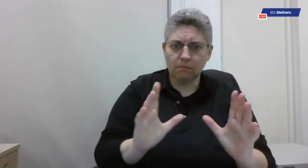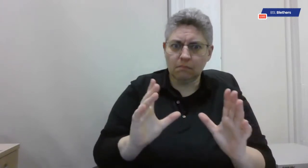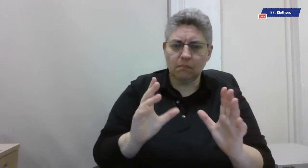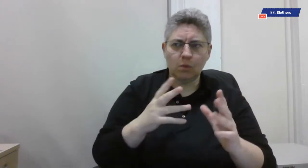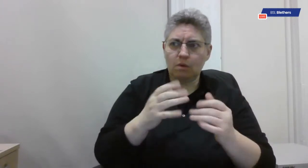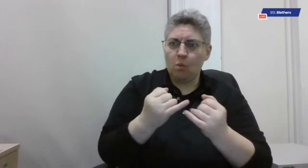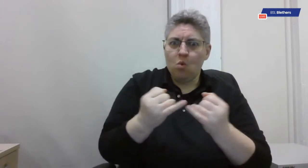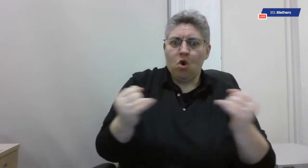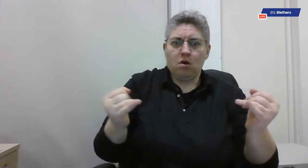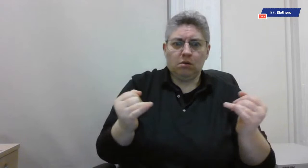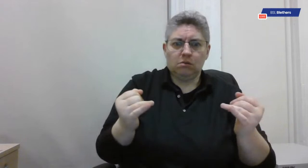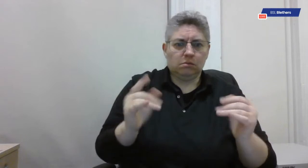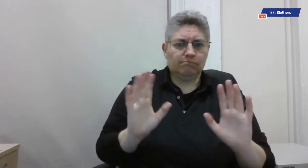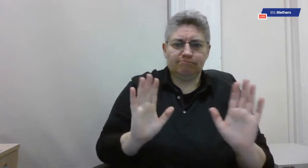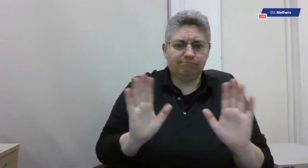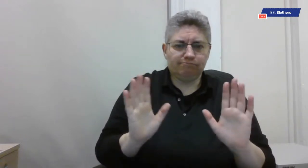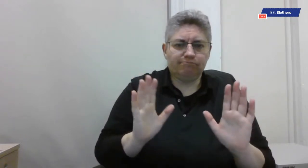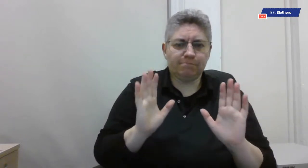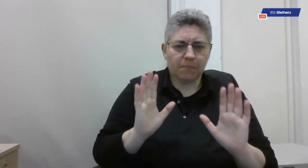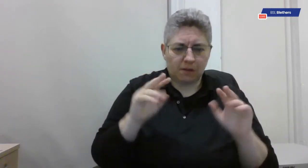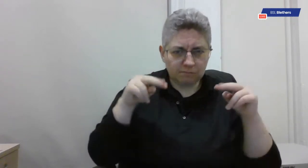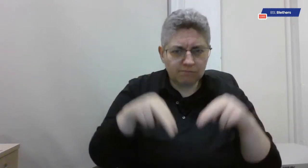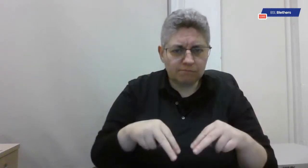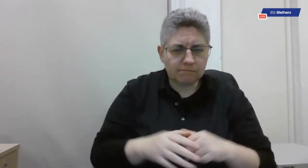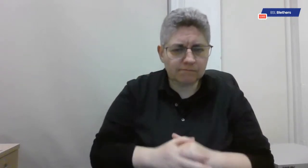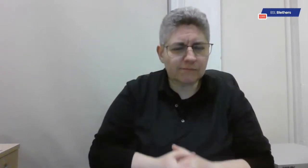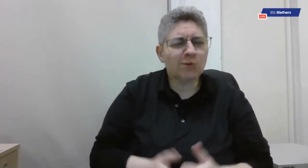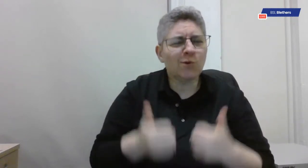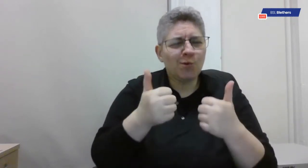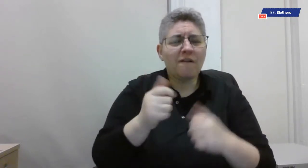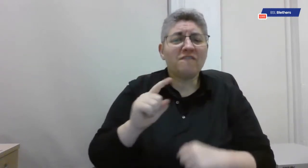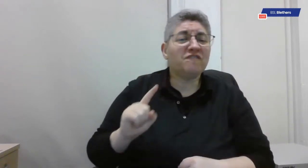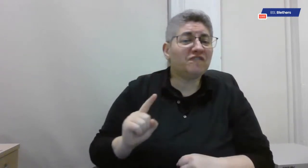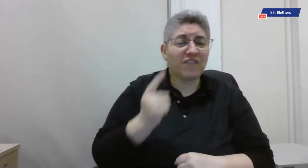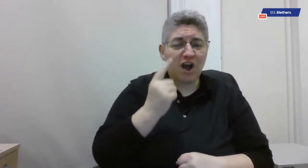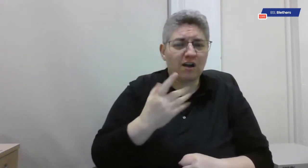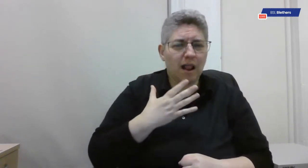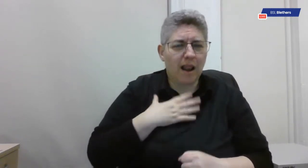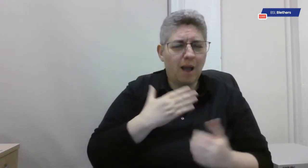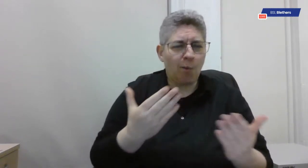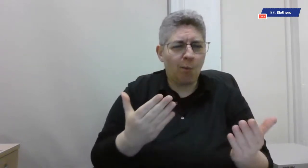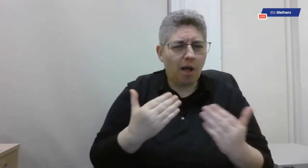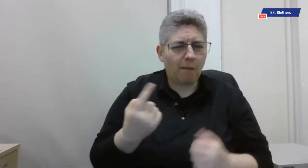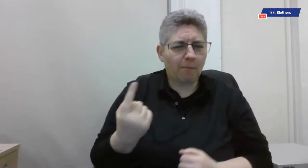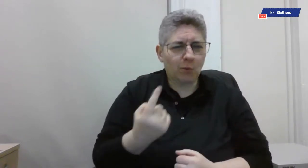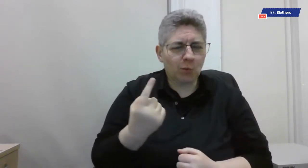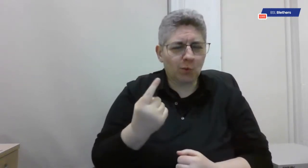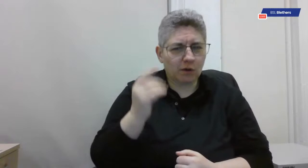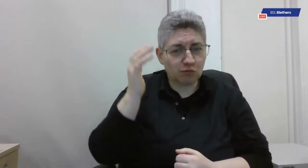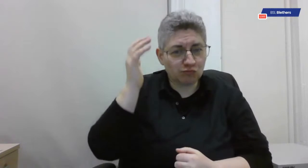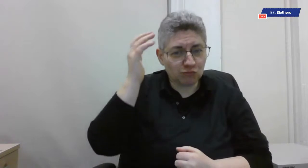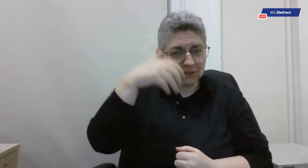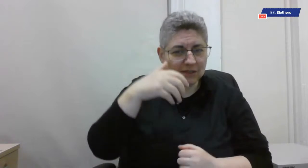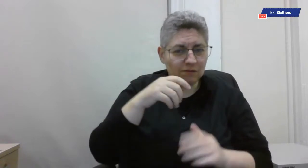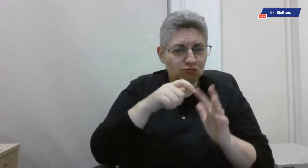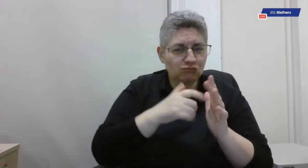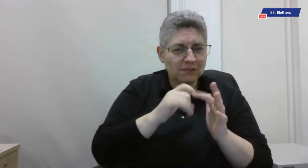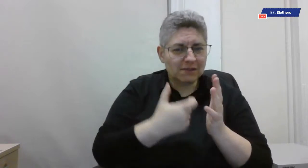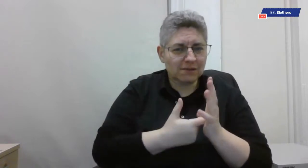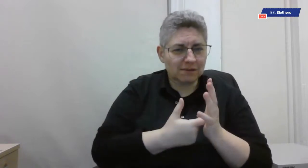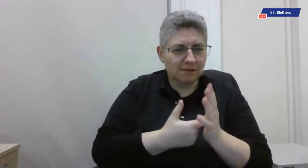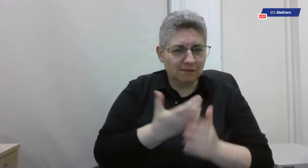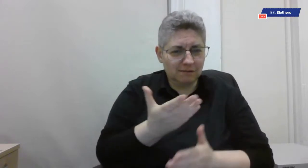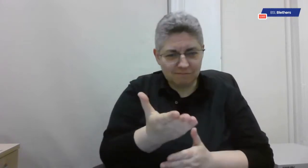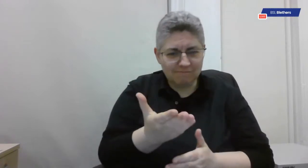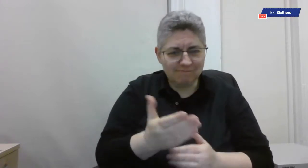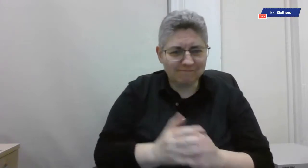deaf people, what will we be passing on? So we need to look at this issue. So